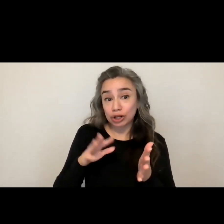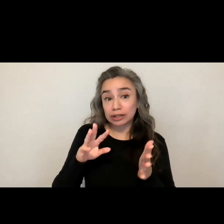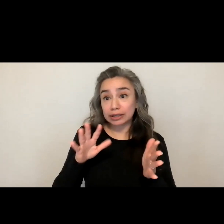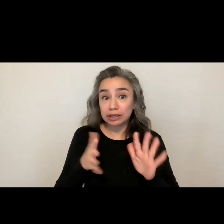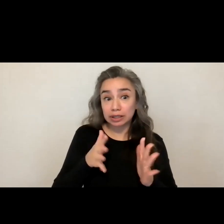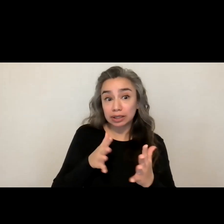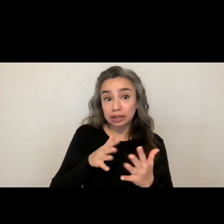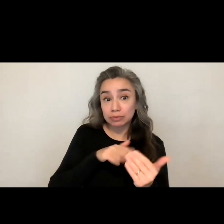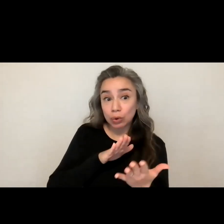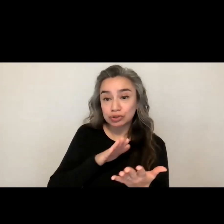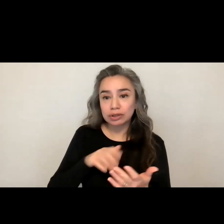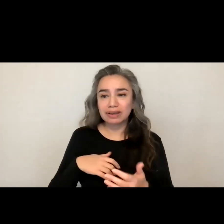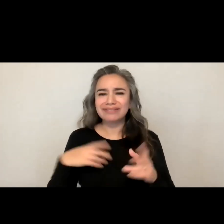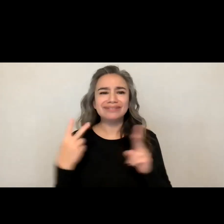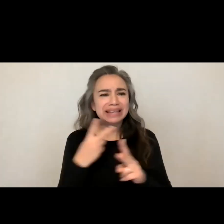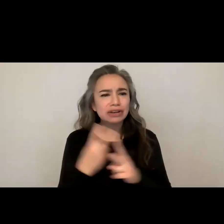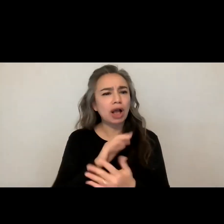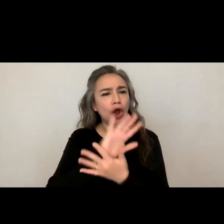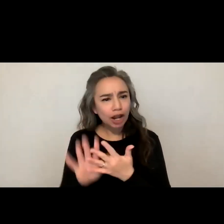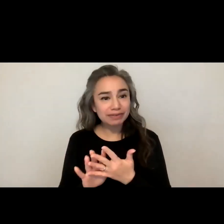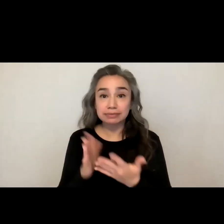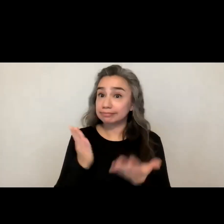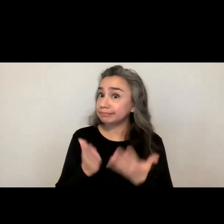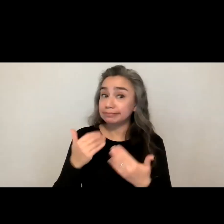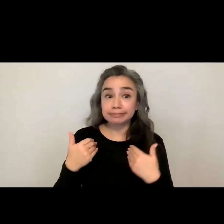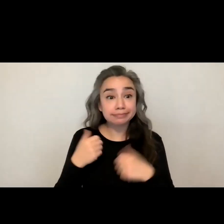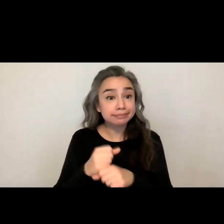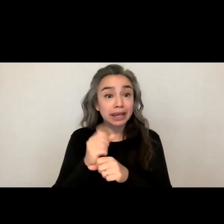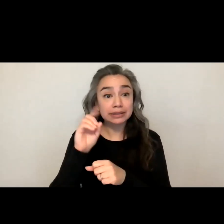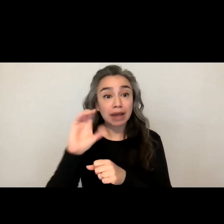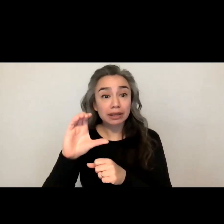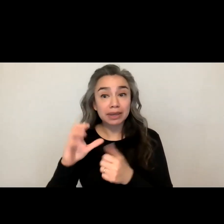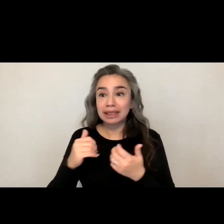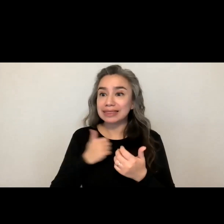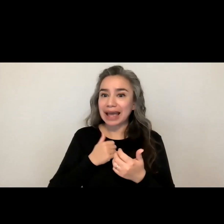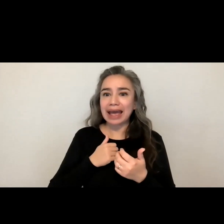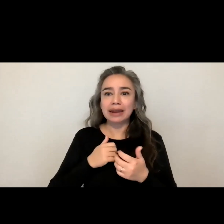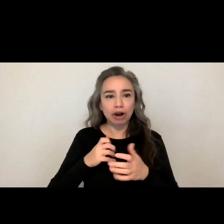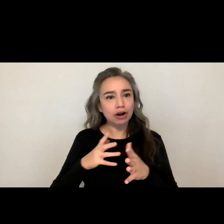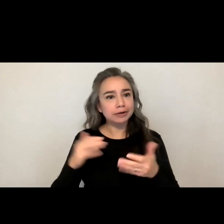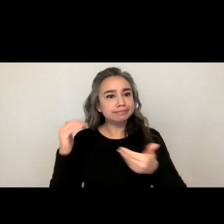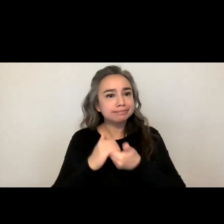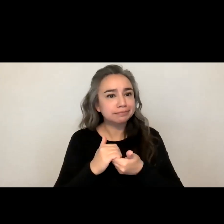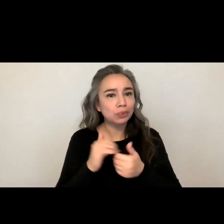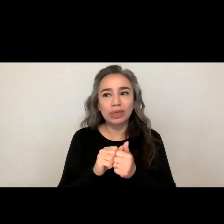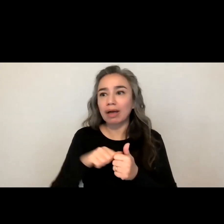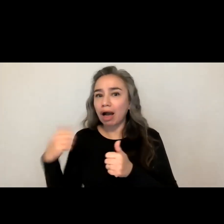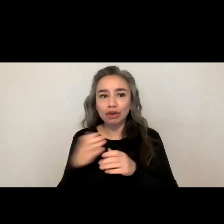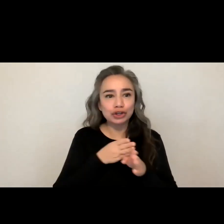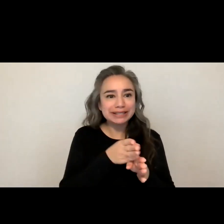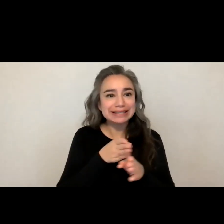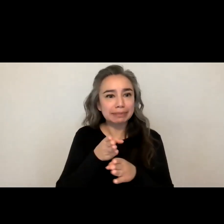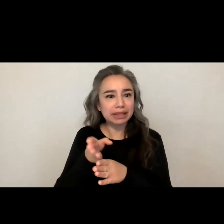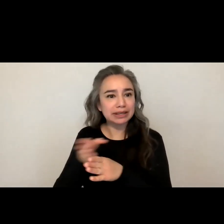have conversations, we have documents that are kind of adjacent to other disciplines as we move forward as linguists. So that's